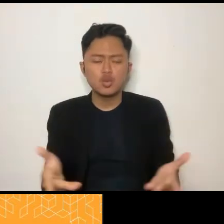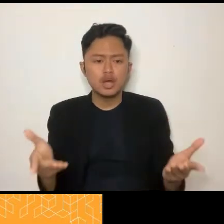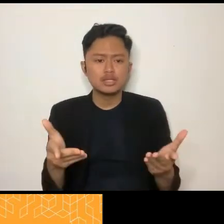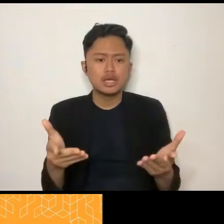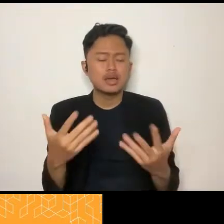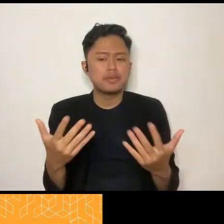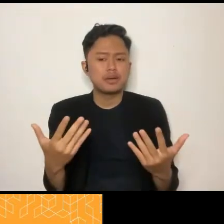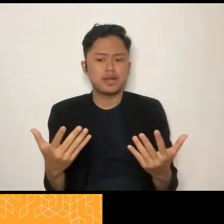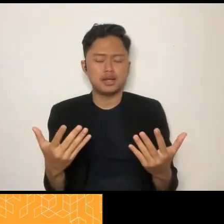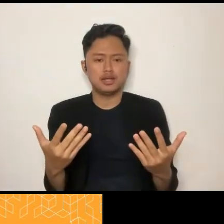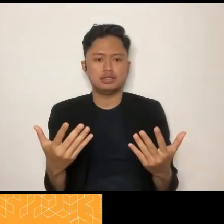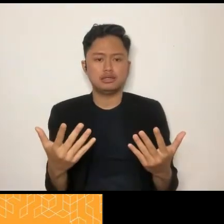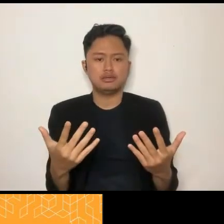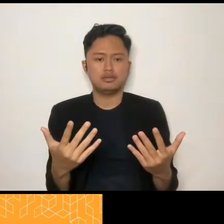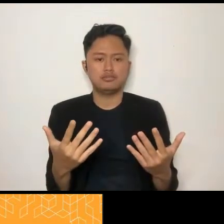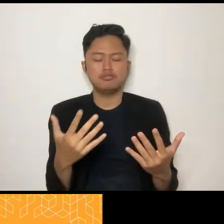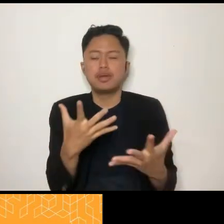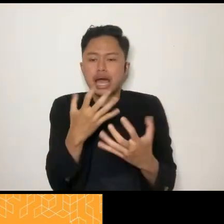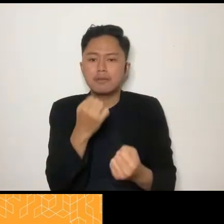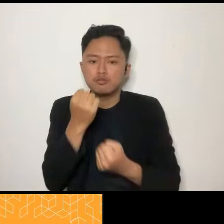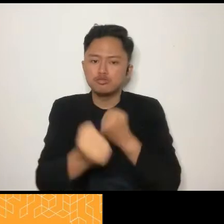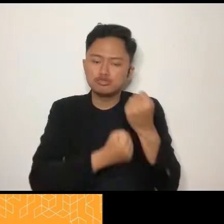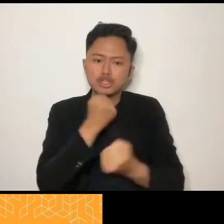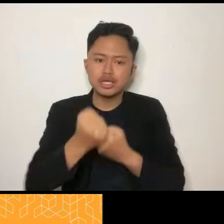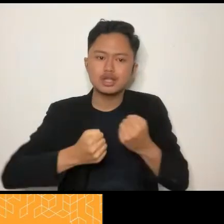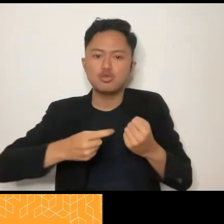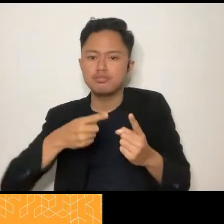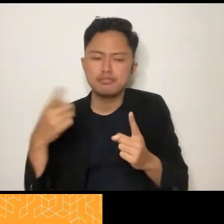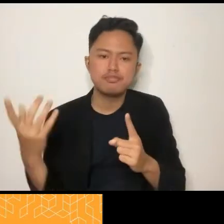those efforts are possible to be done.